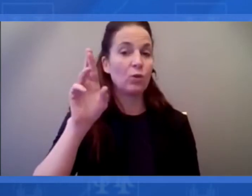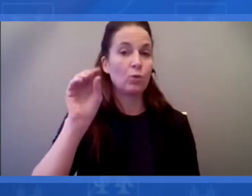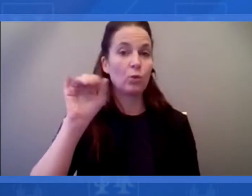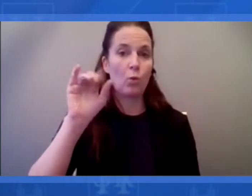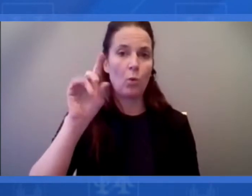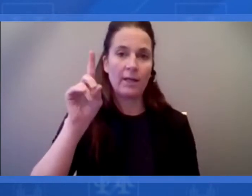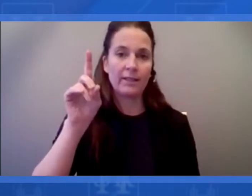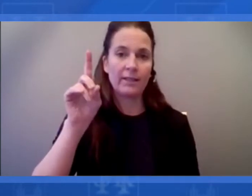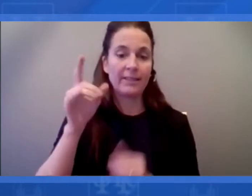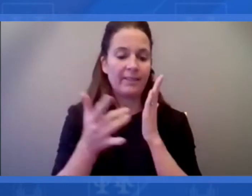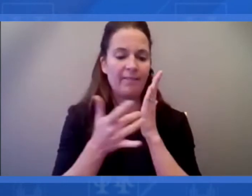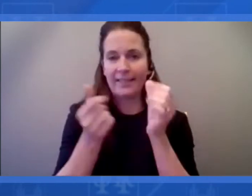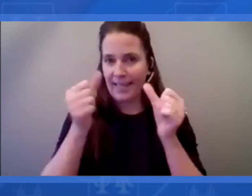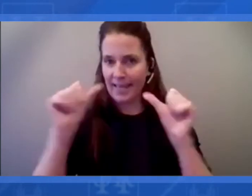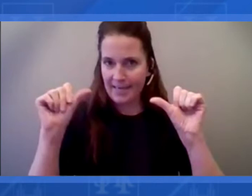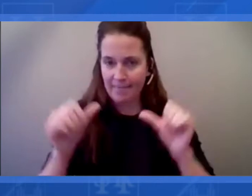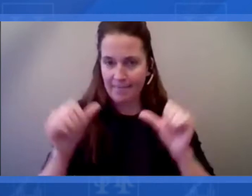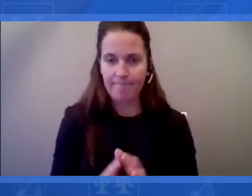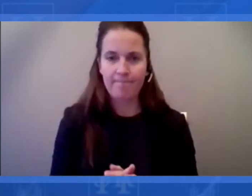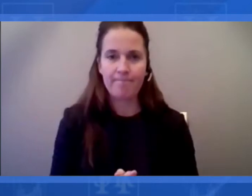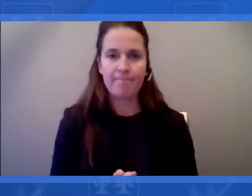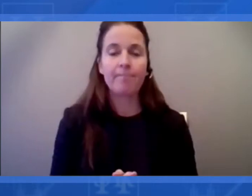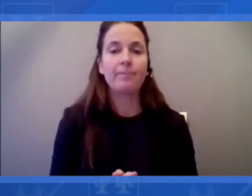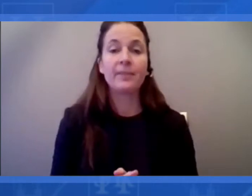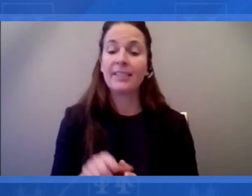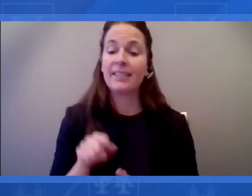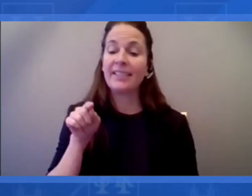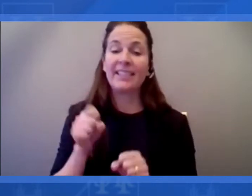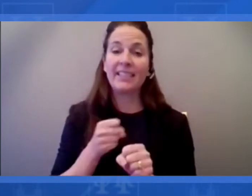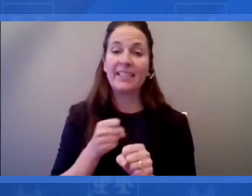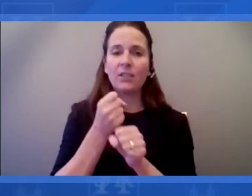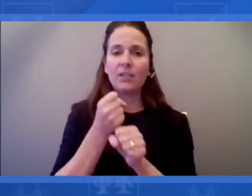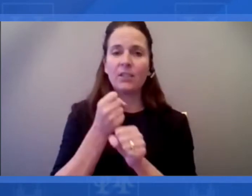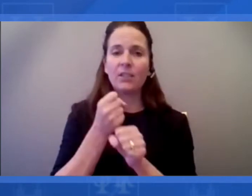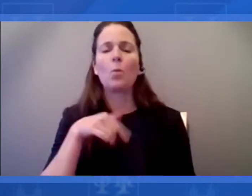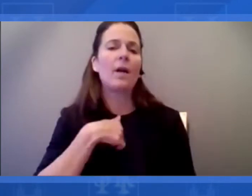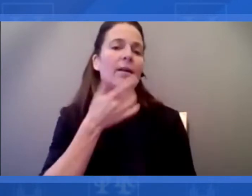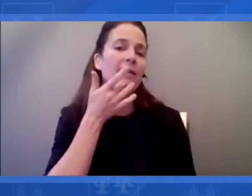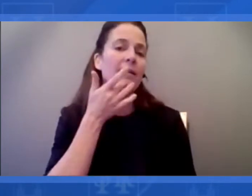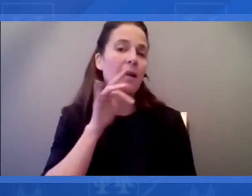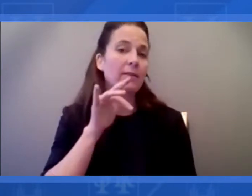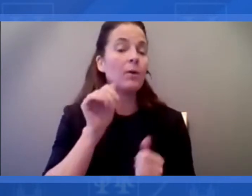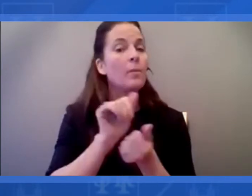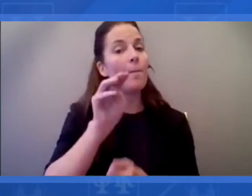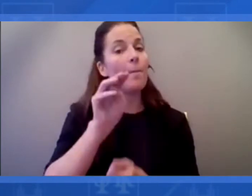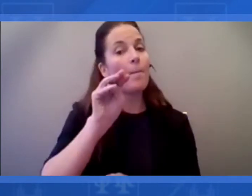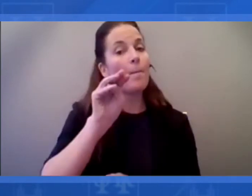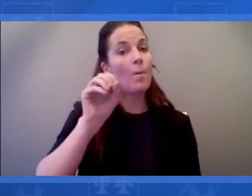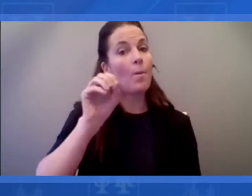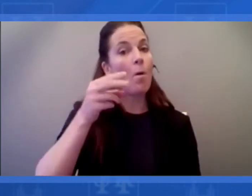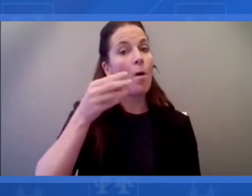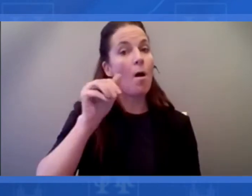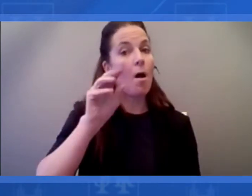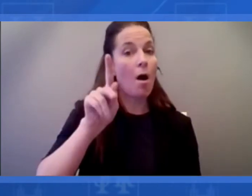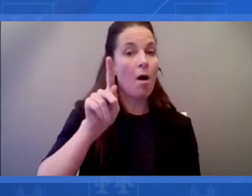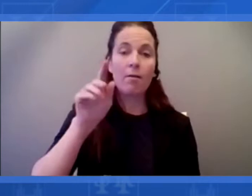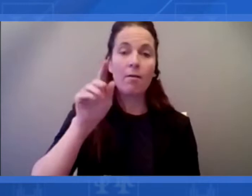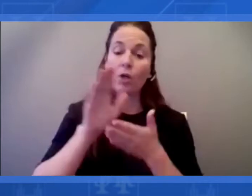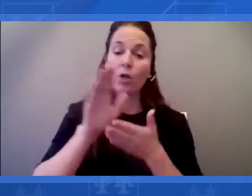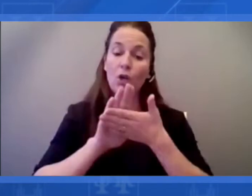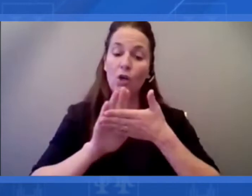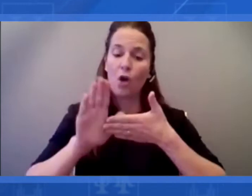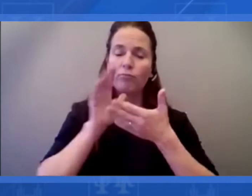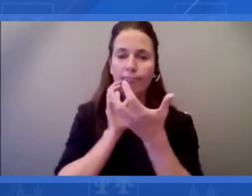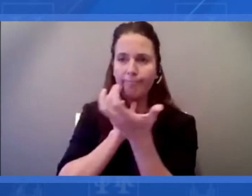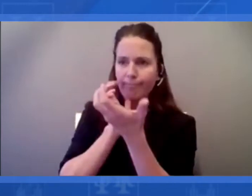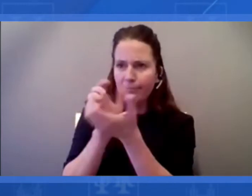Earlier this year, we were very fortunate to work with Mohawk College's Accessible Media Production Program to